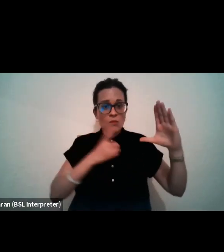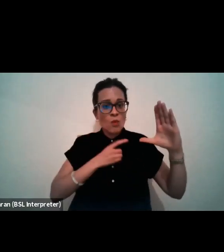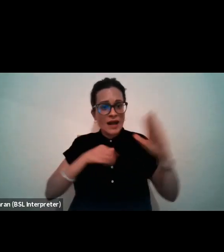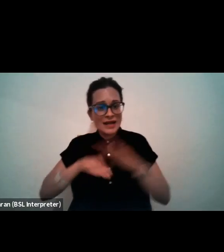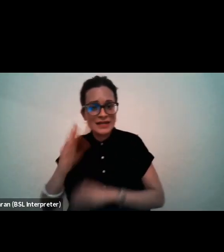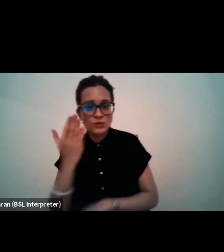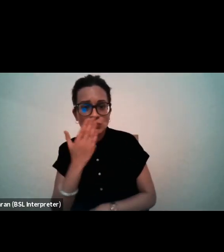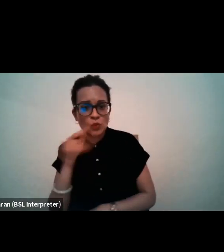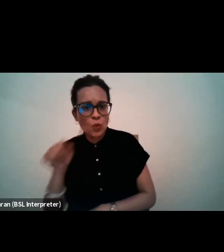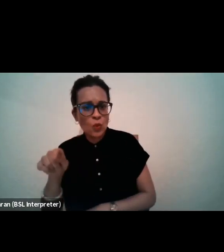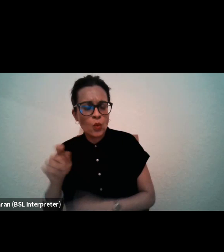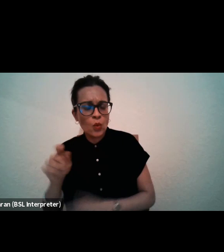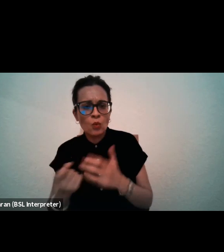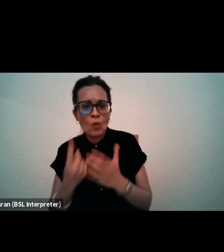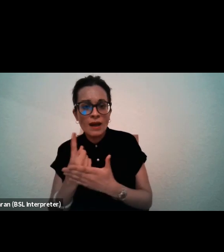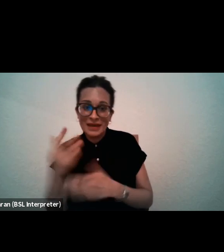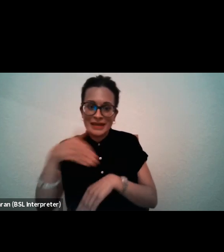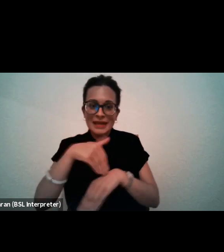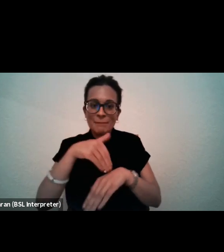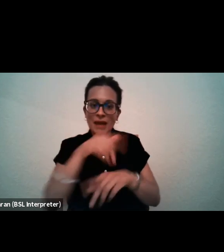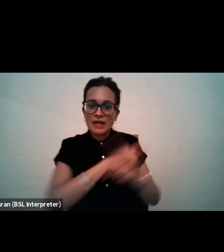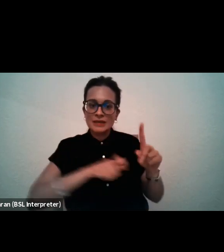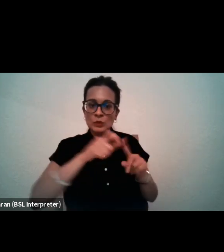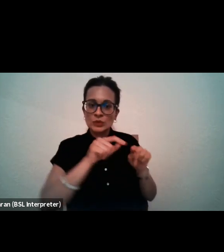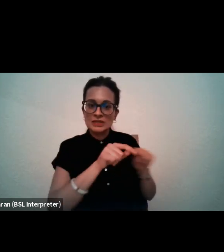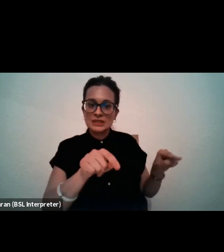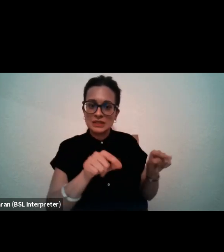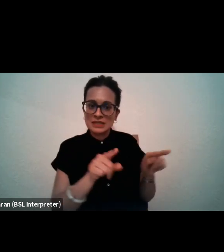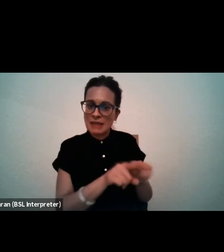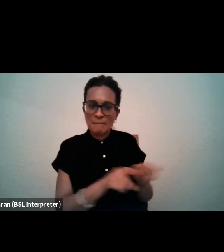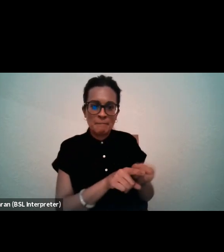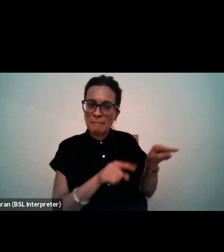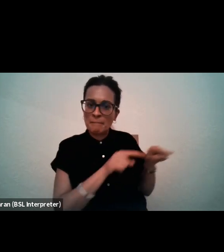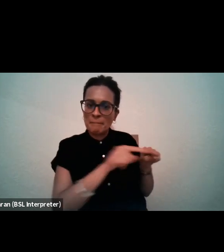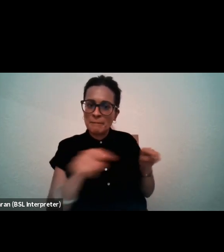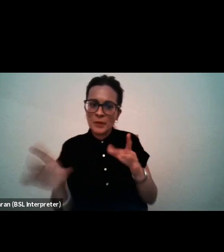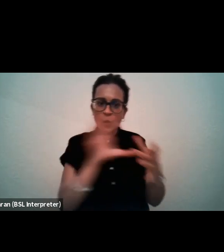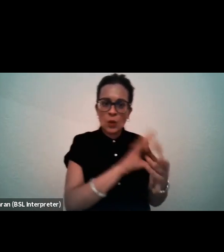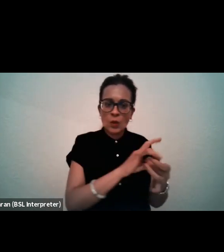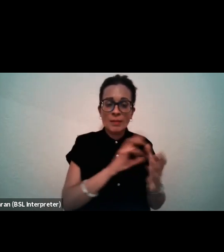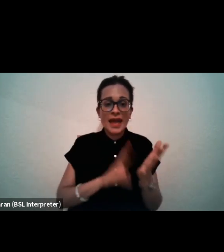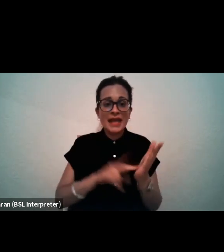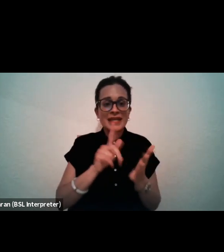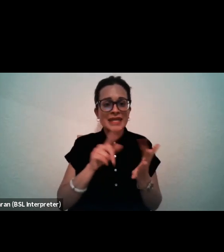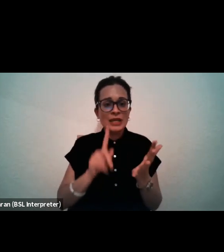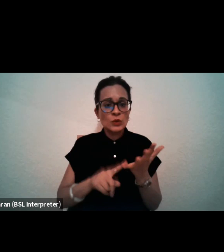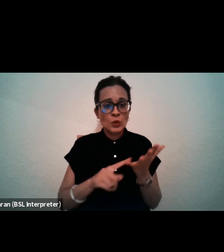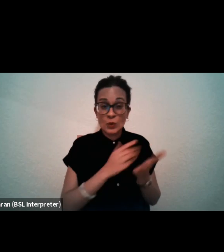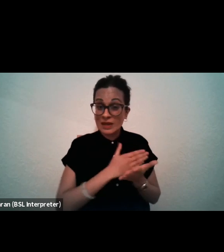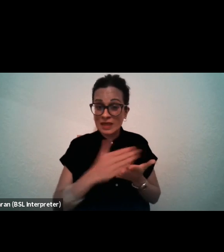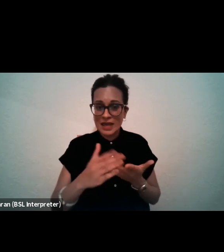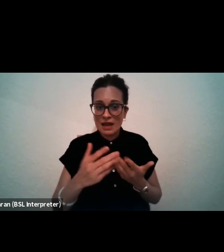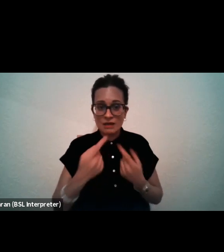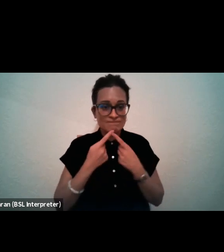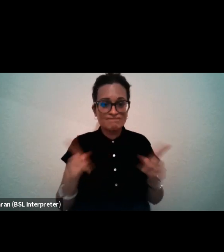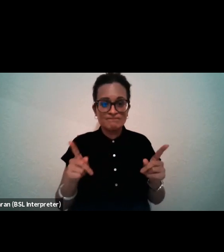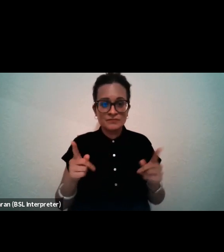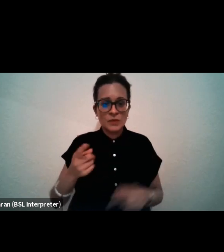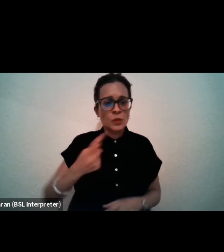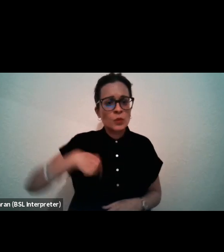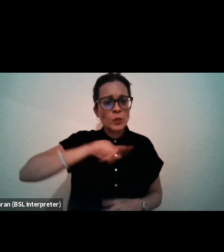an impact on the wider society as well. But you know, the NEU has been very clear from the start, really, that we